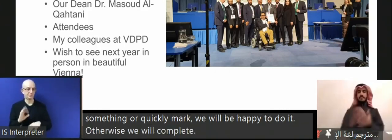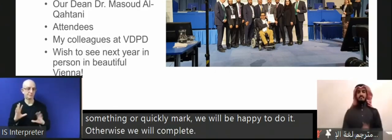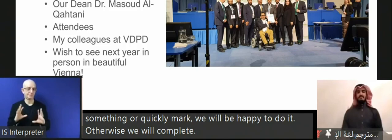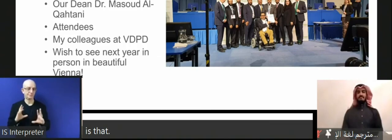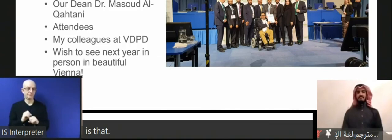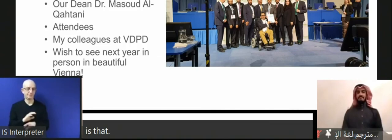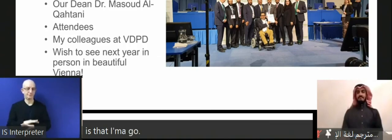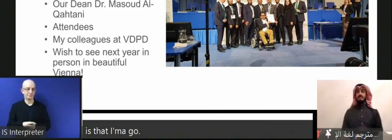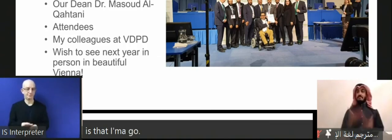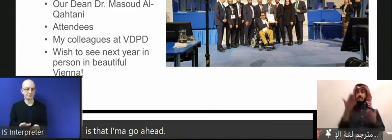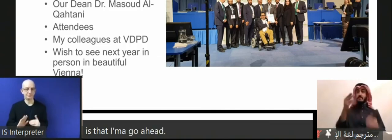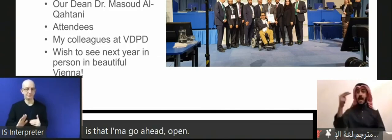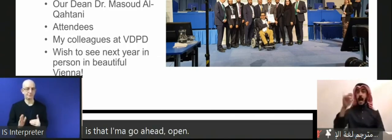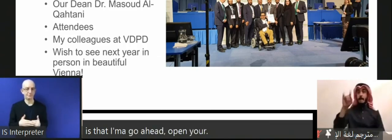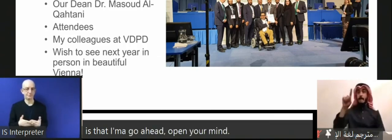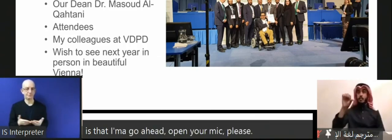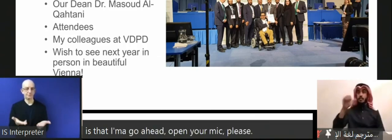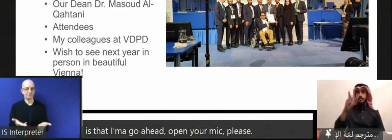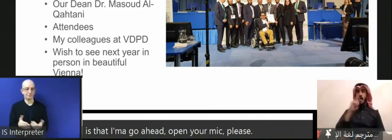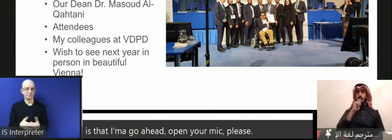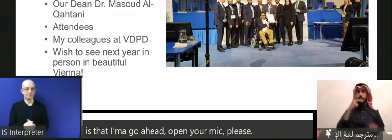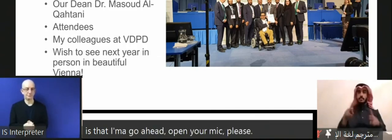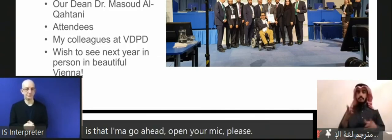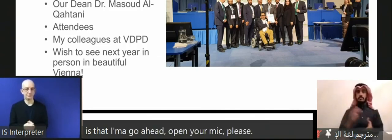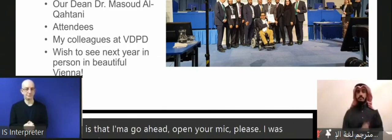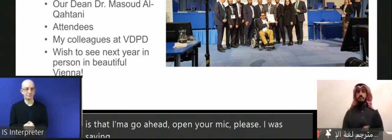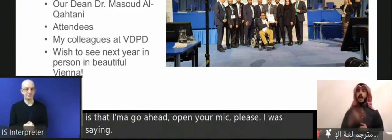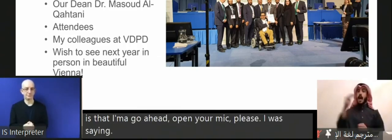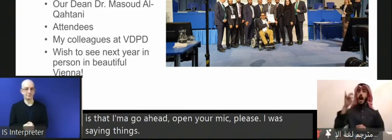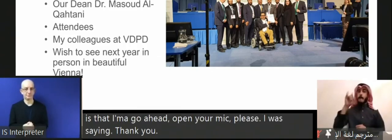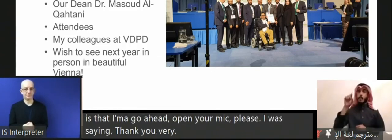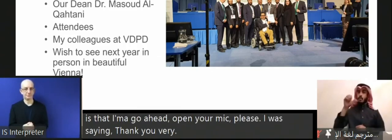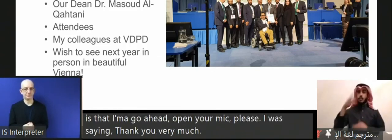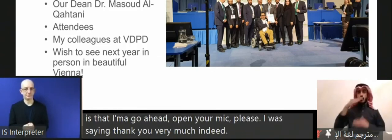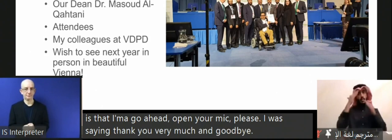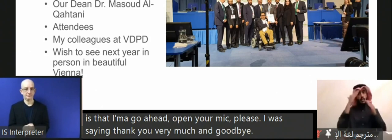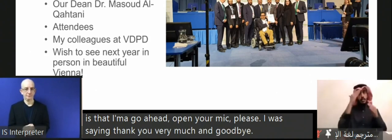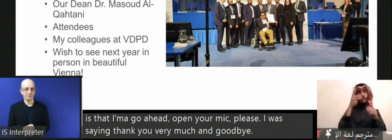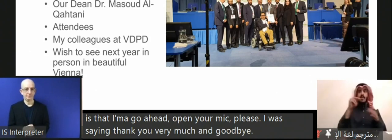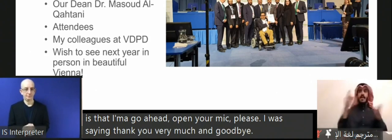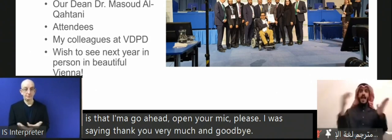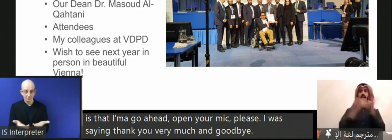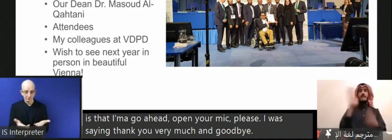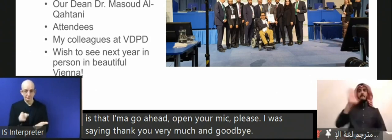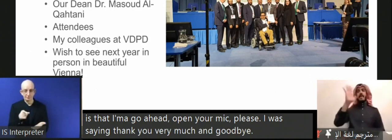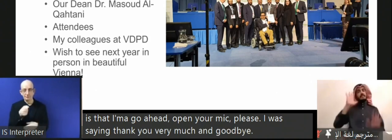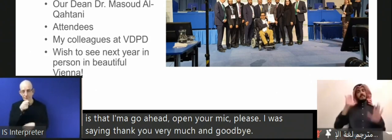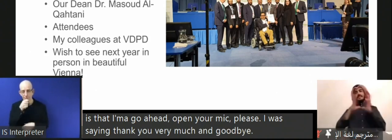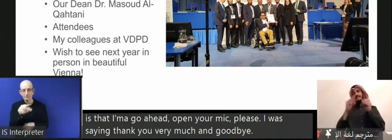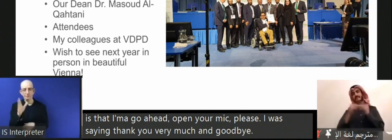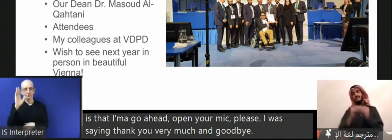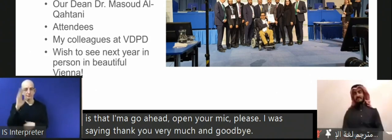Mr. Amr, go ahead. Open your mic, please. I was saying thank you very much and goodbye. I didn't want to take thank time. Thank you very